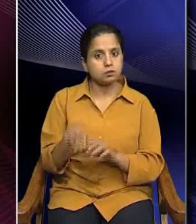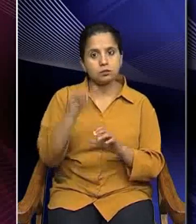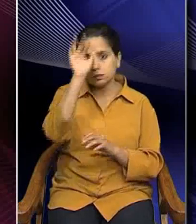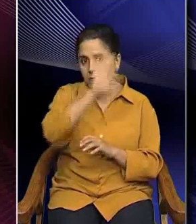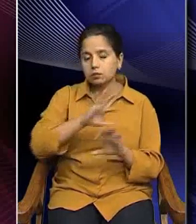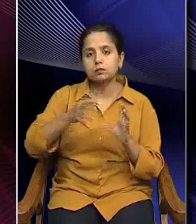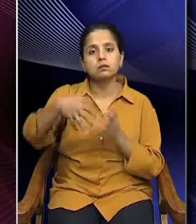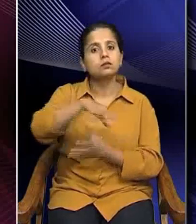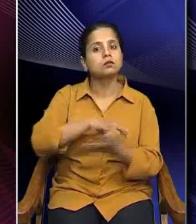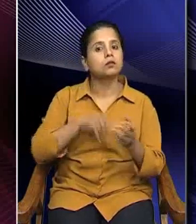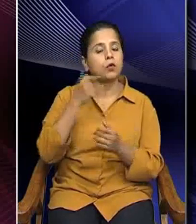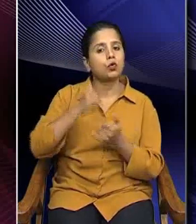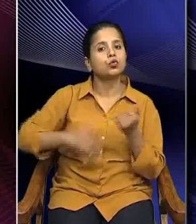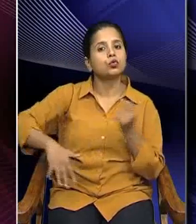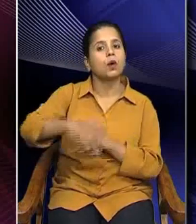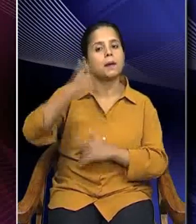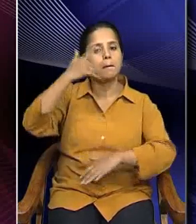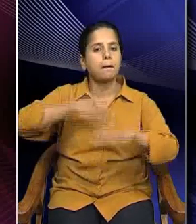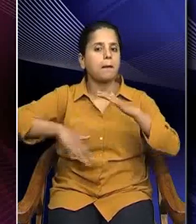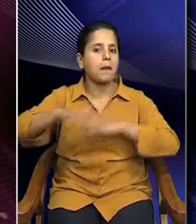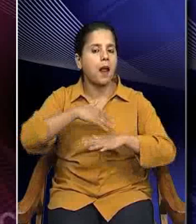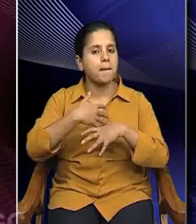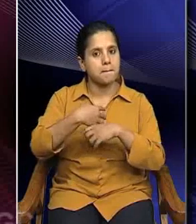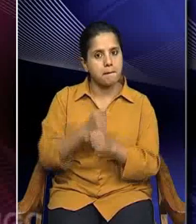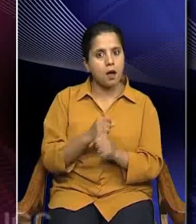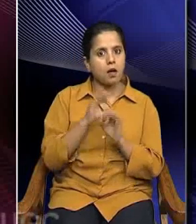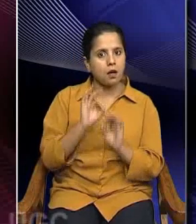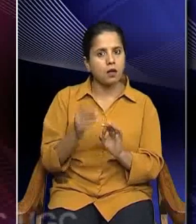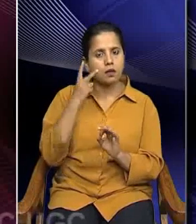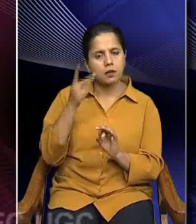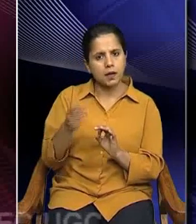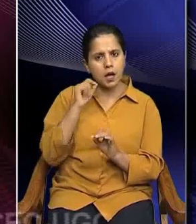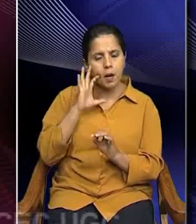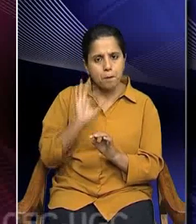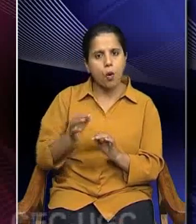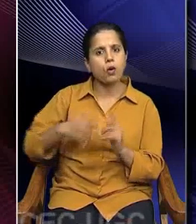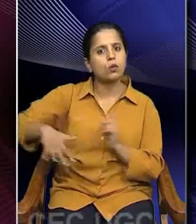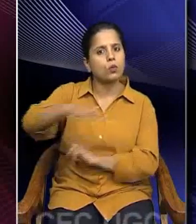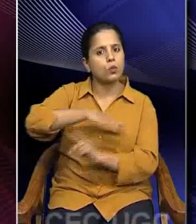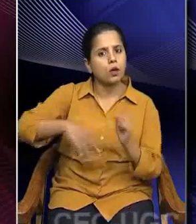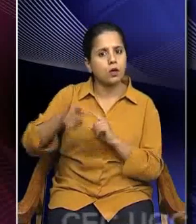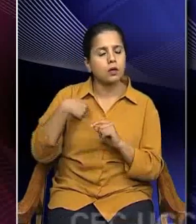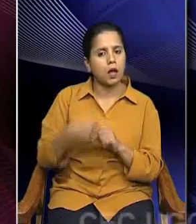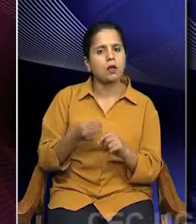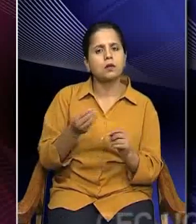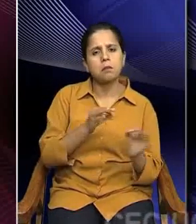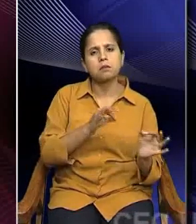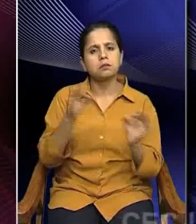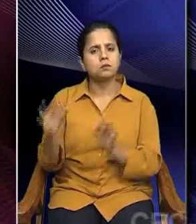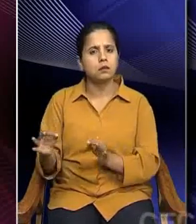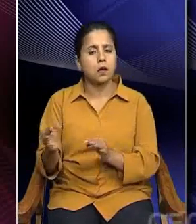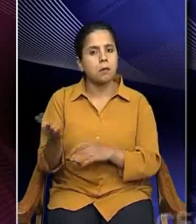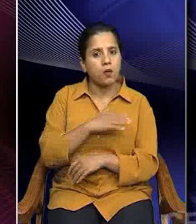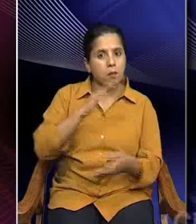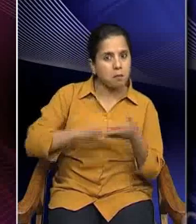a society to plan and create congenial environment wherein we could delay early